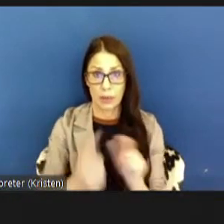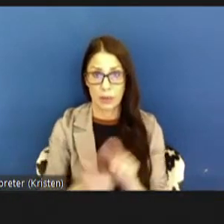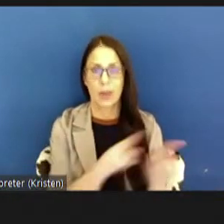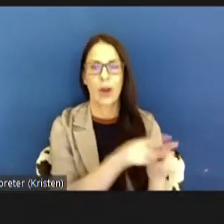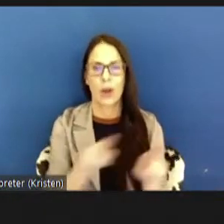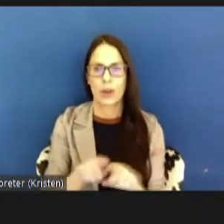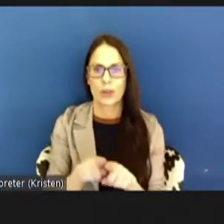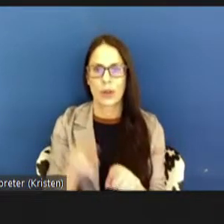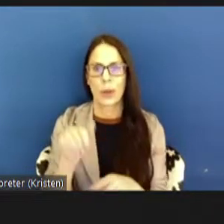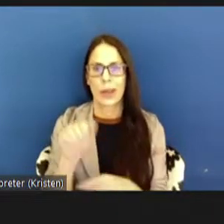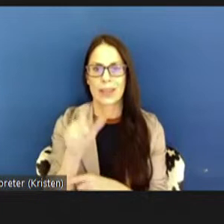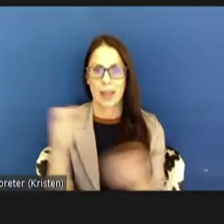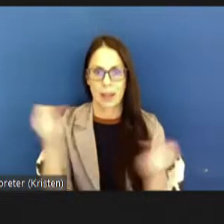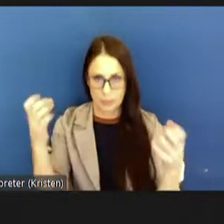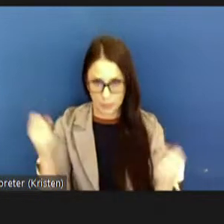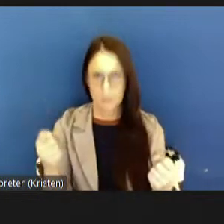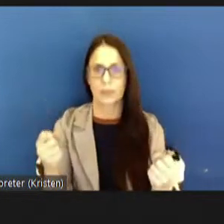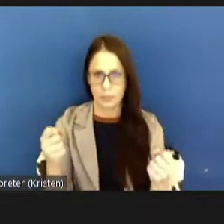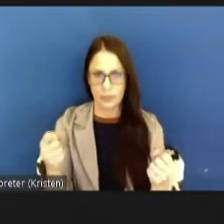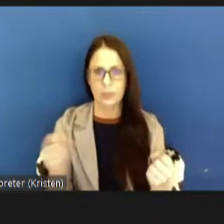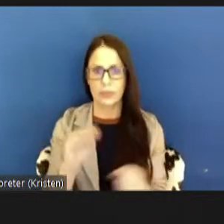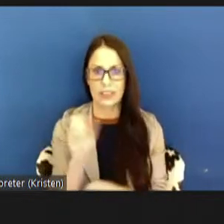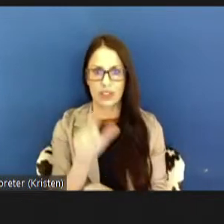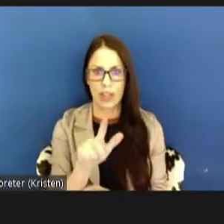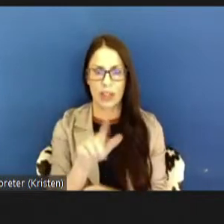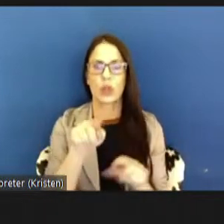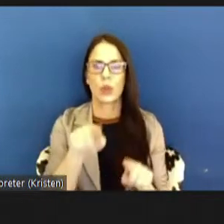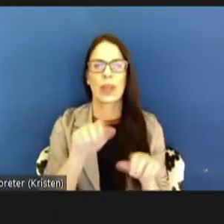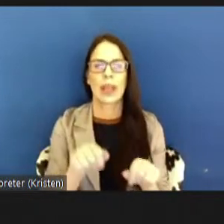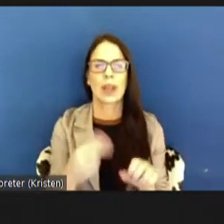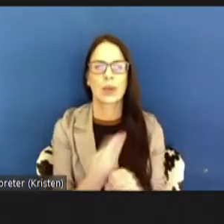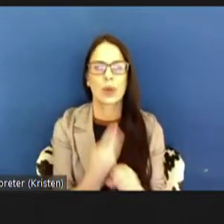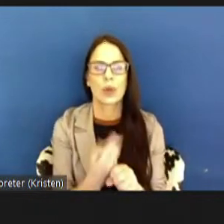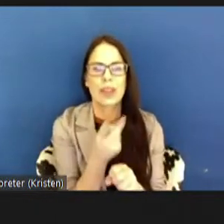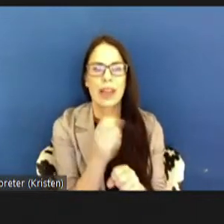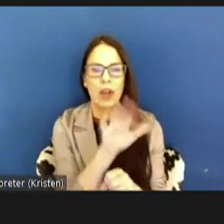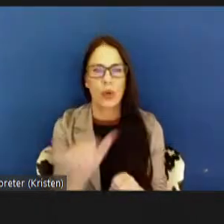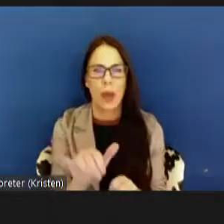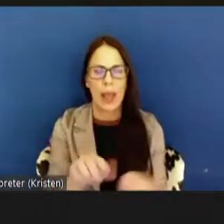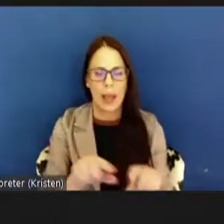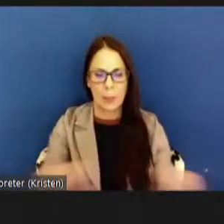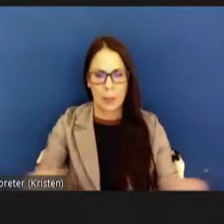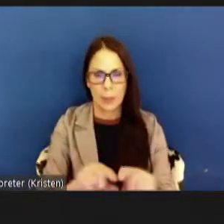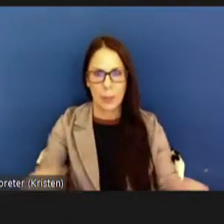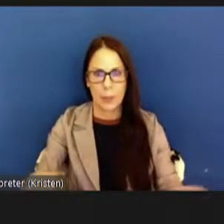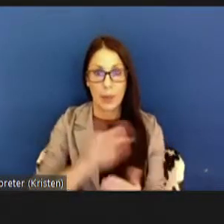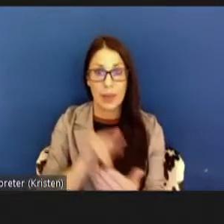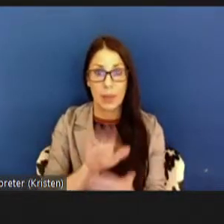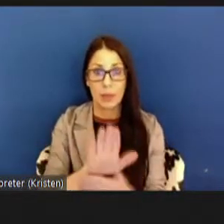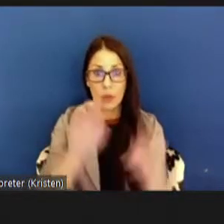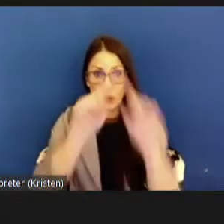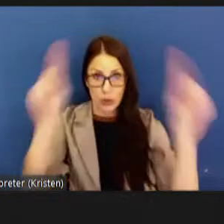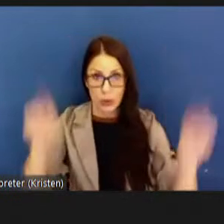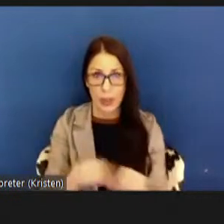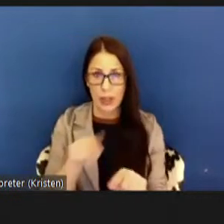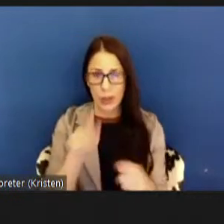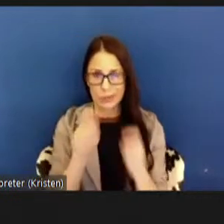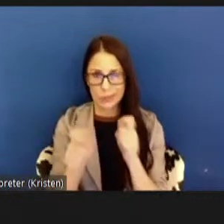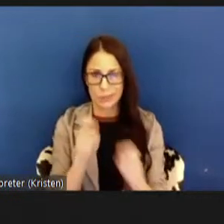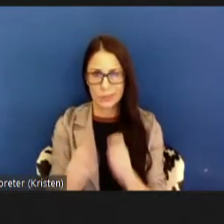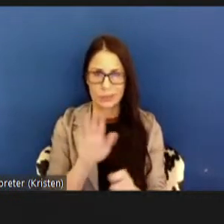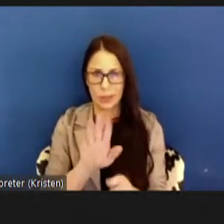Sign Language translation channel. You can use that gray slider bar in the middle of your screen to customize your view a little